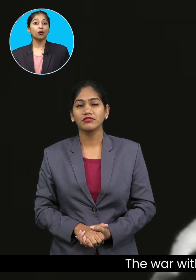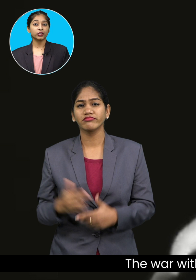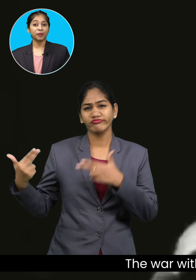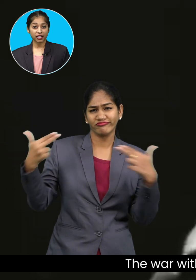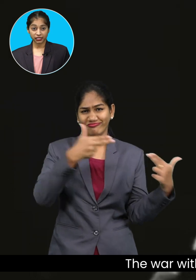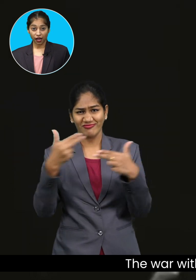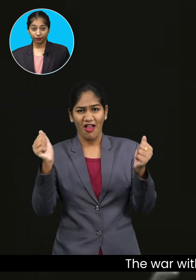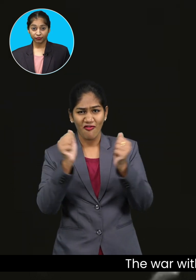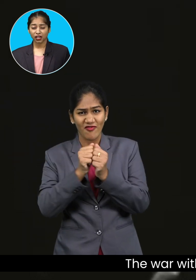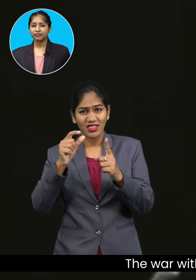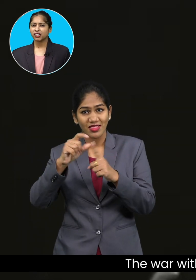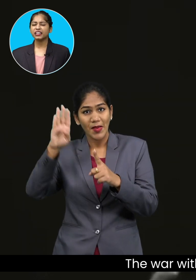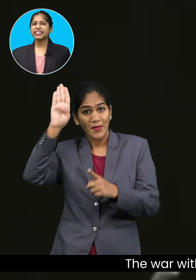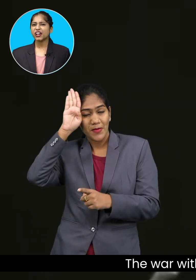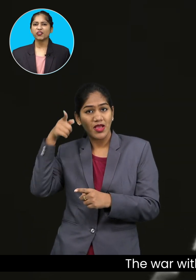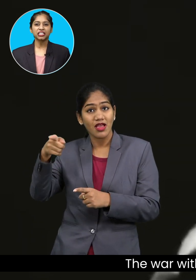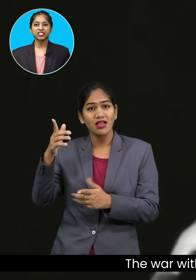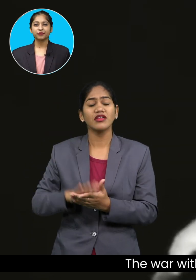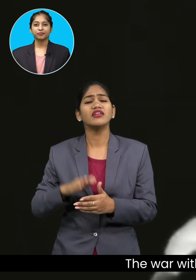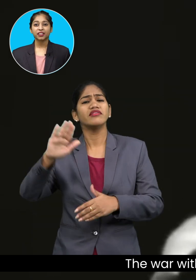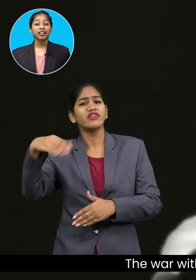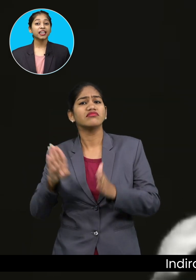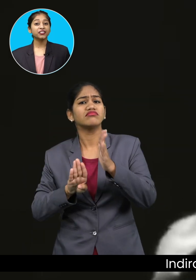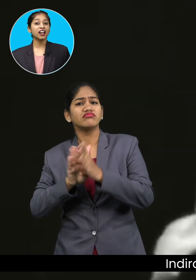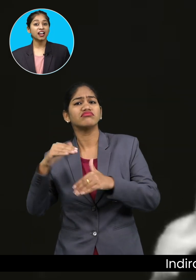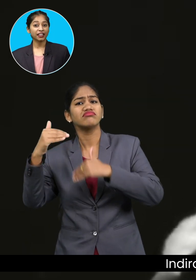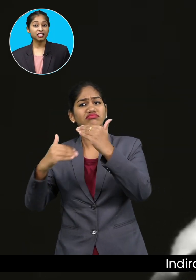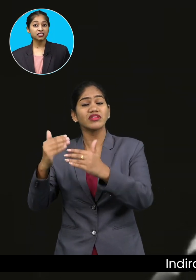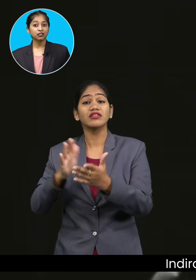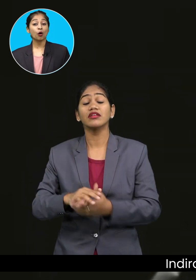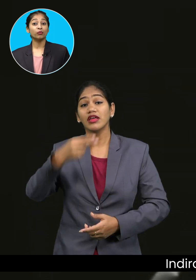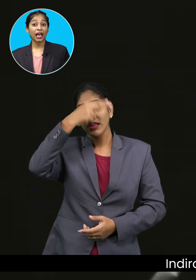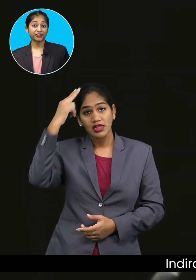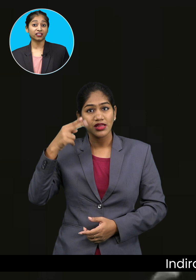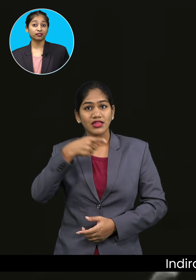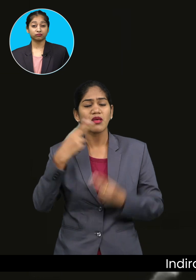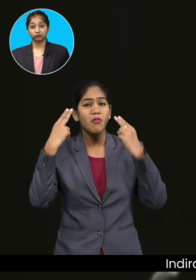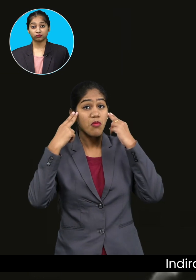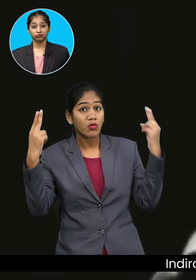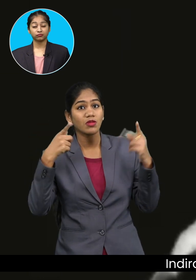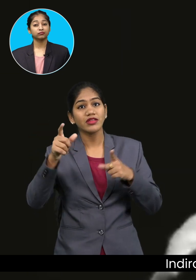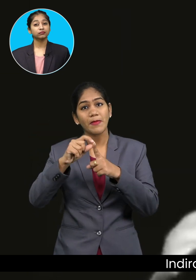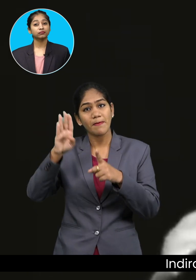The war with Pakistan further increased Indira Gandhi's popularity.